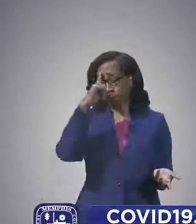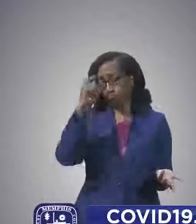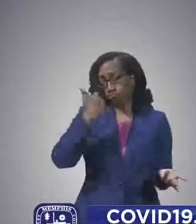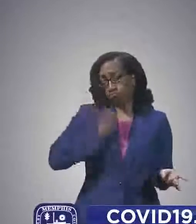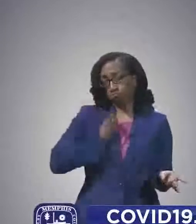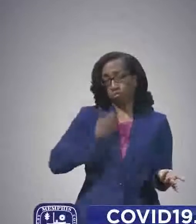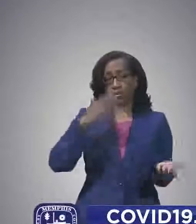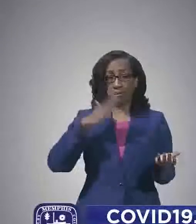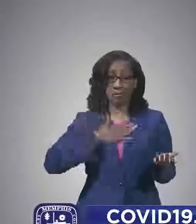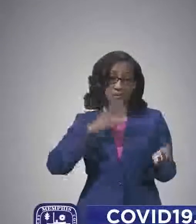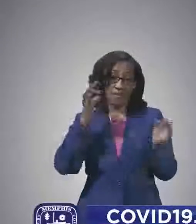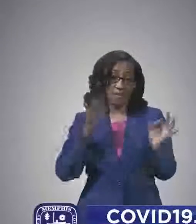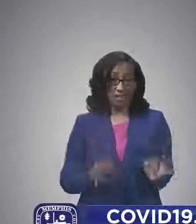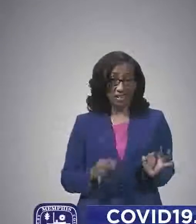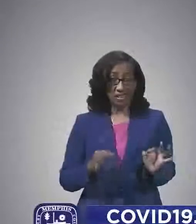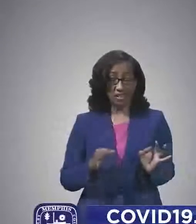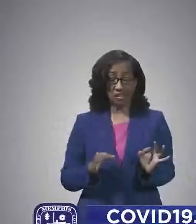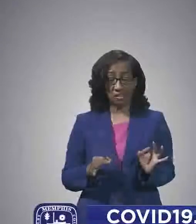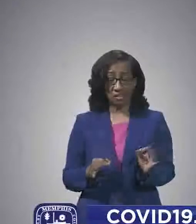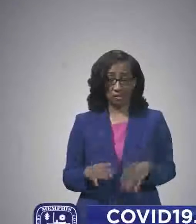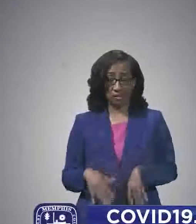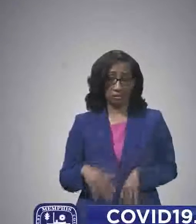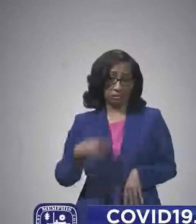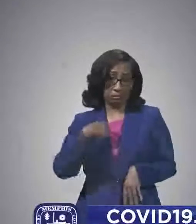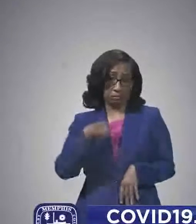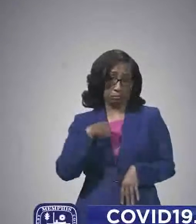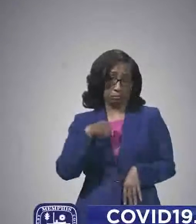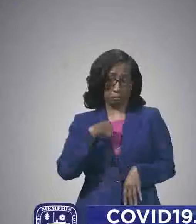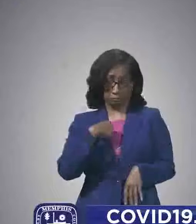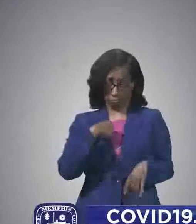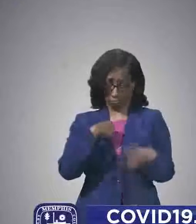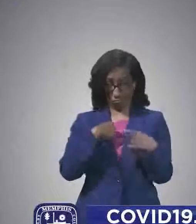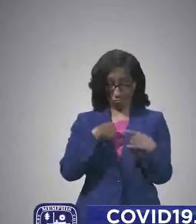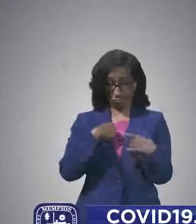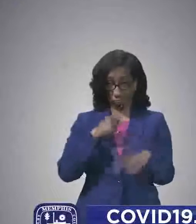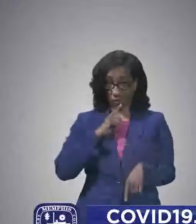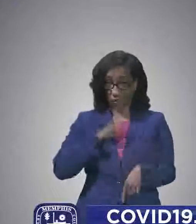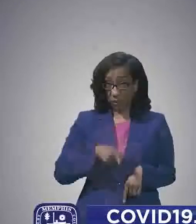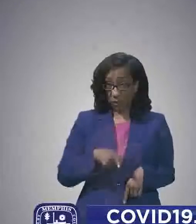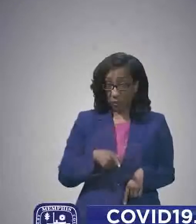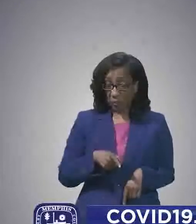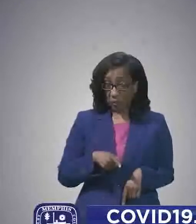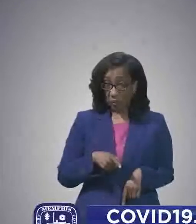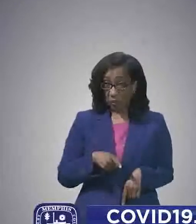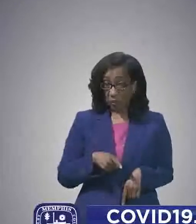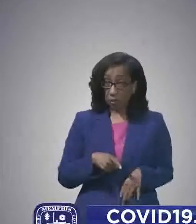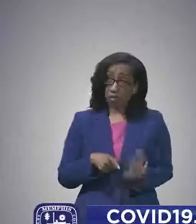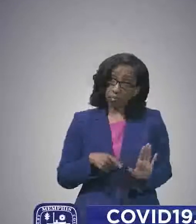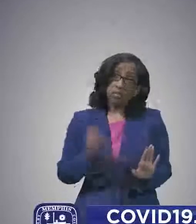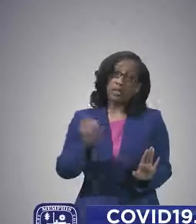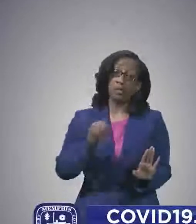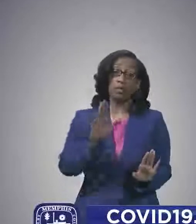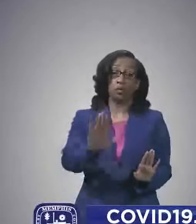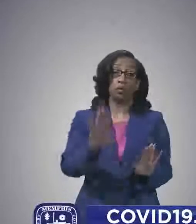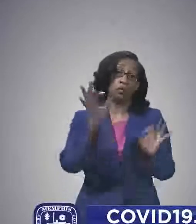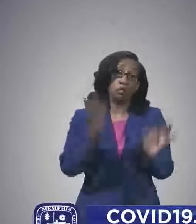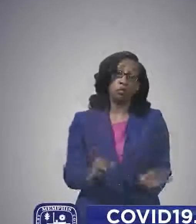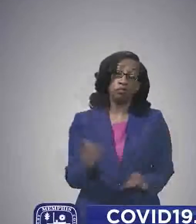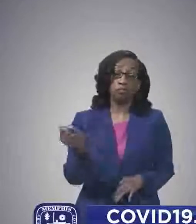affects me. That is only half right. Yes, it is your personal